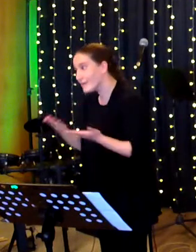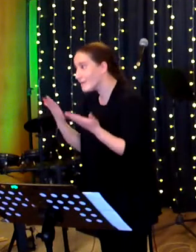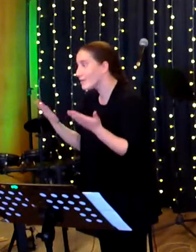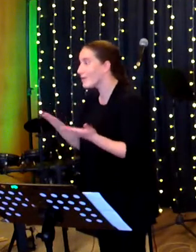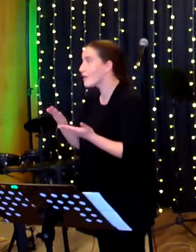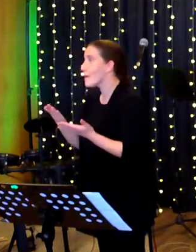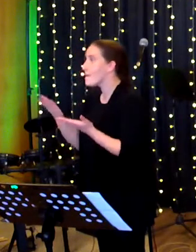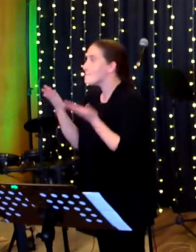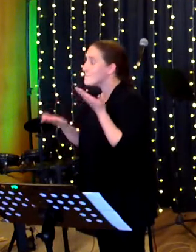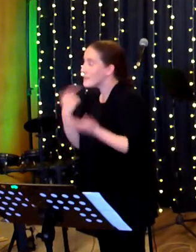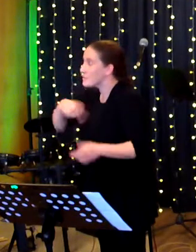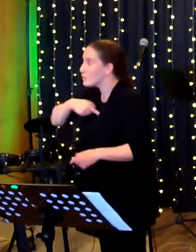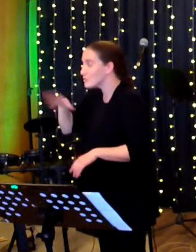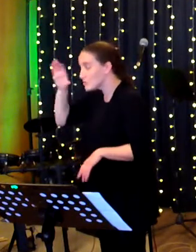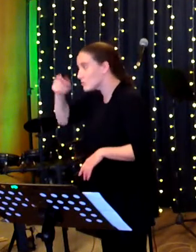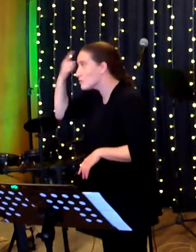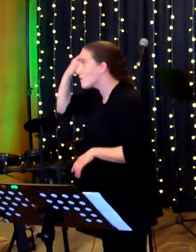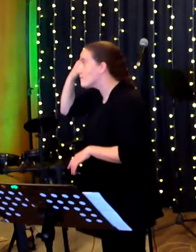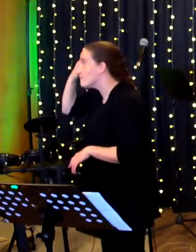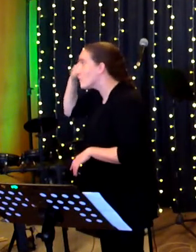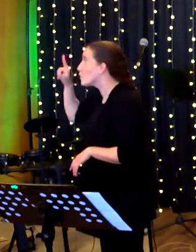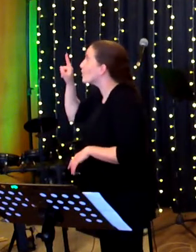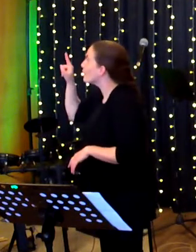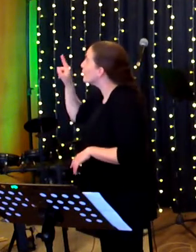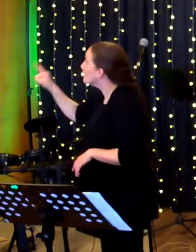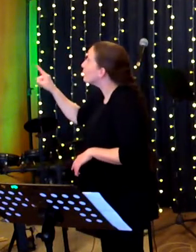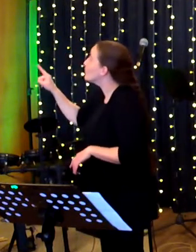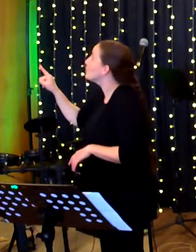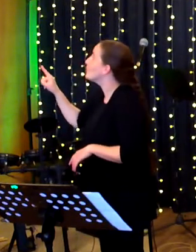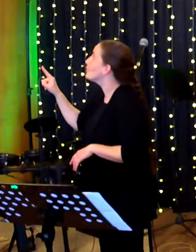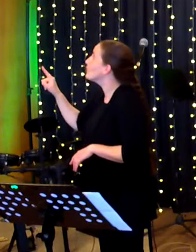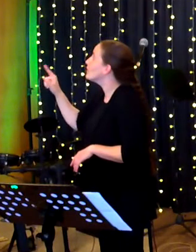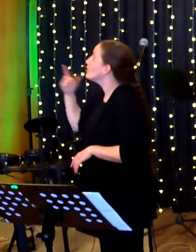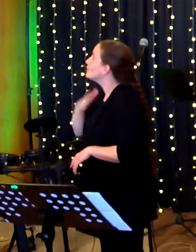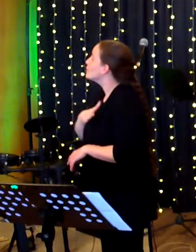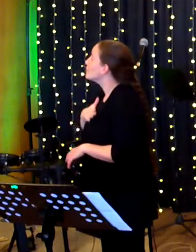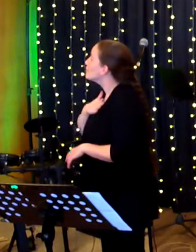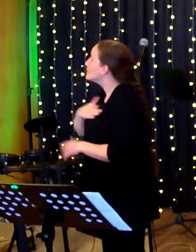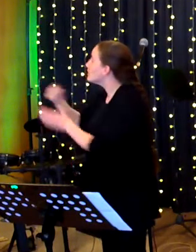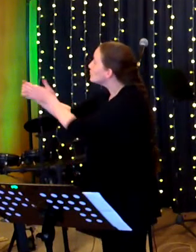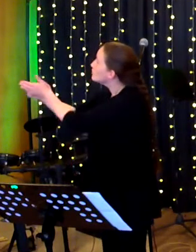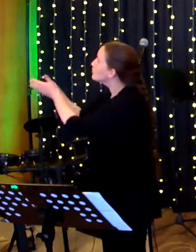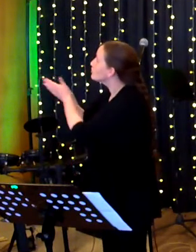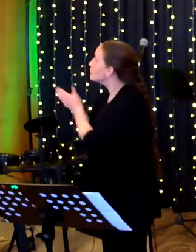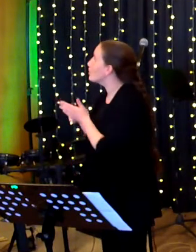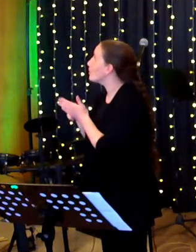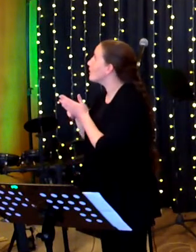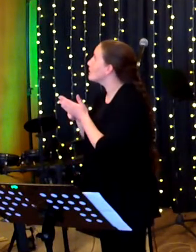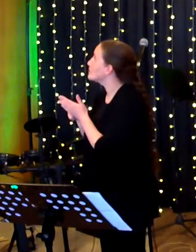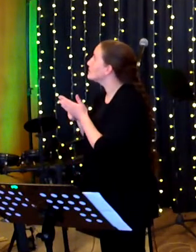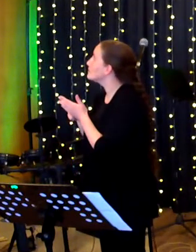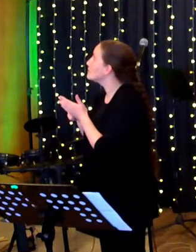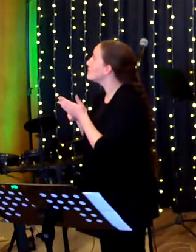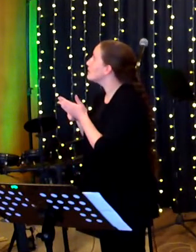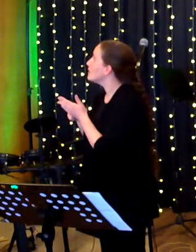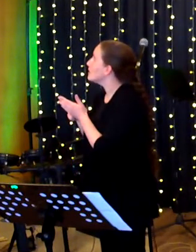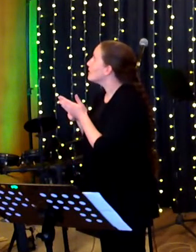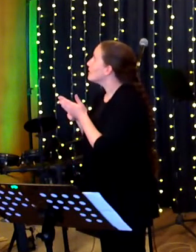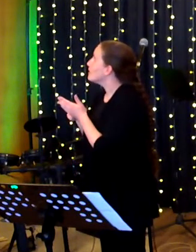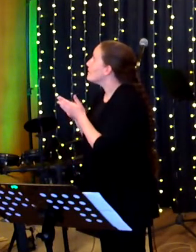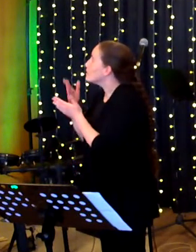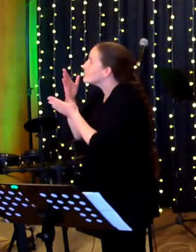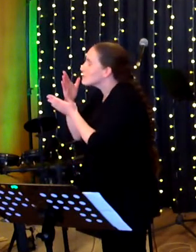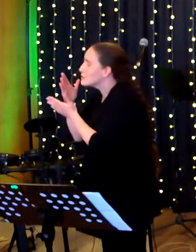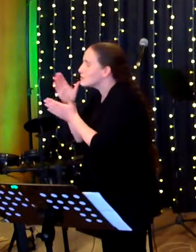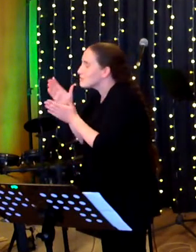you are working in our lives. And so God, I pray that your Spirit would reveal just a glimpse of what you're doing in that spiritual realm. That your Holy Spirit